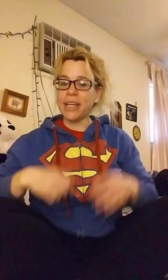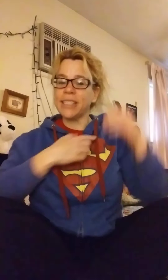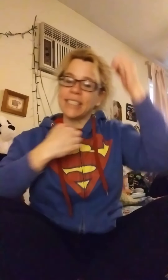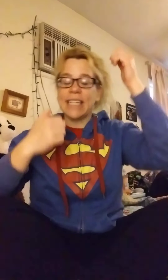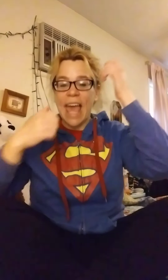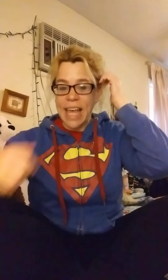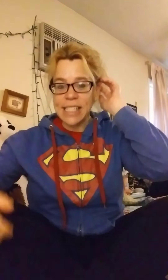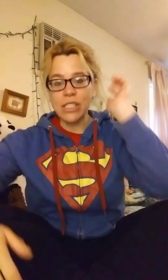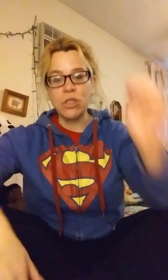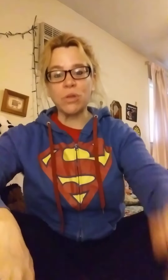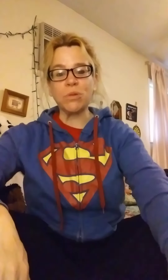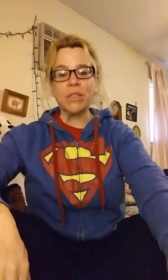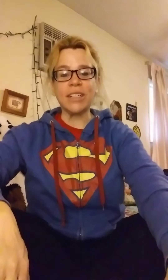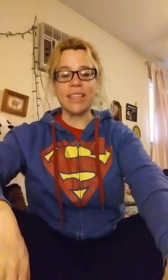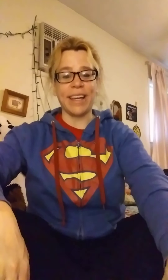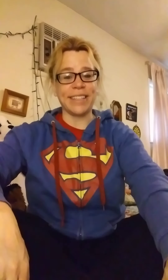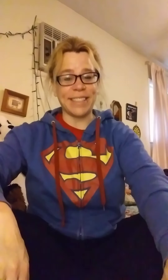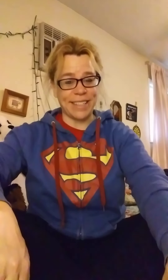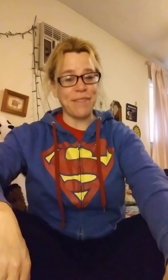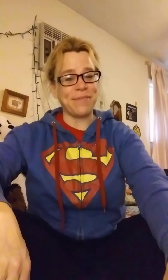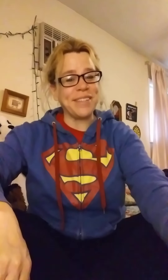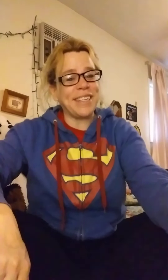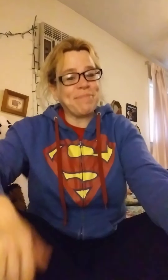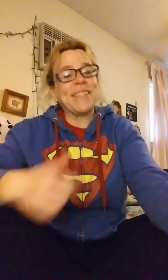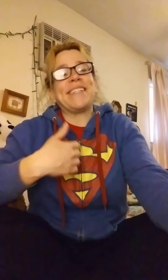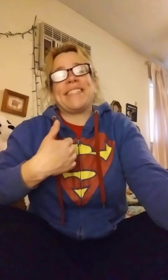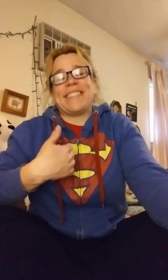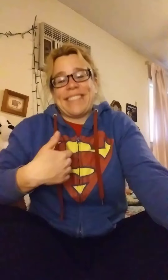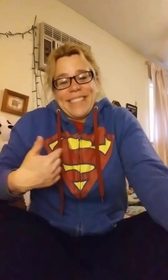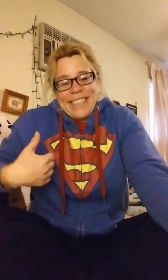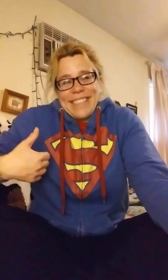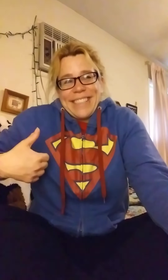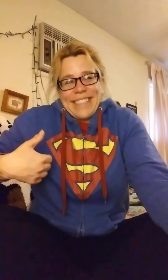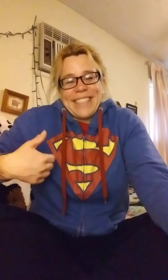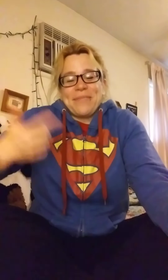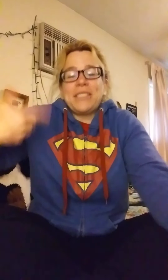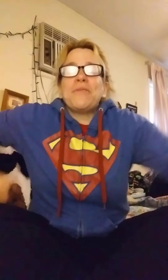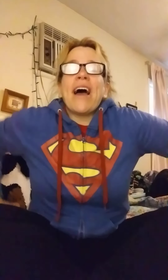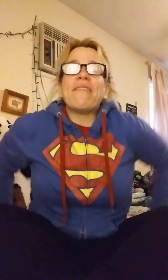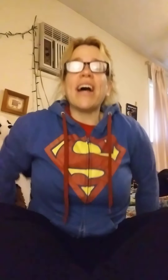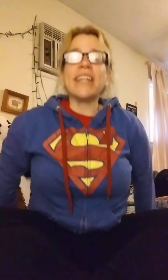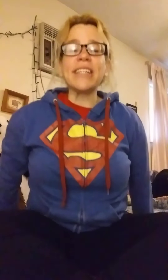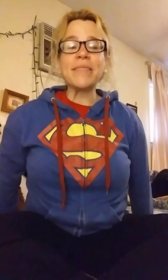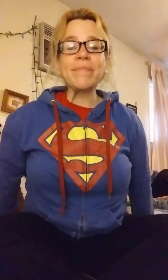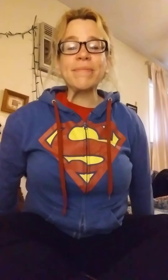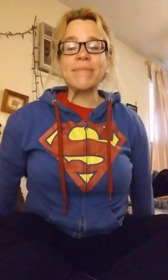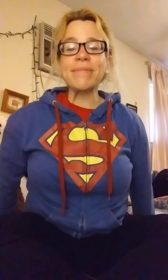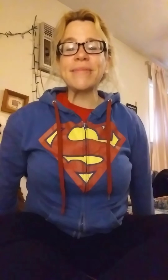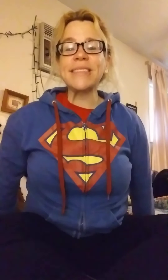It's an S2, like Stephanie. What do you have on?